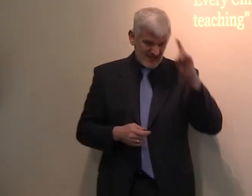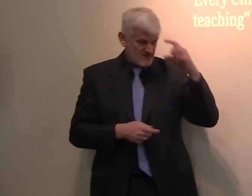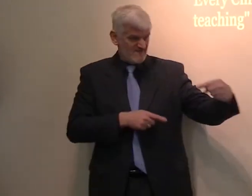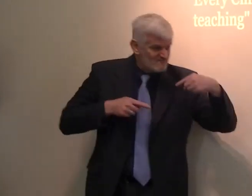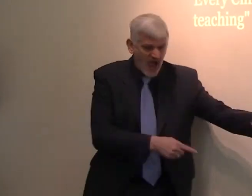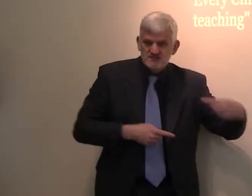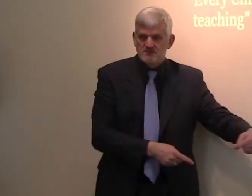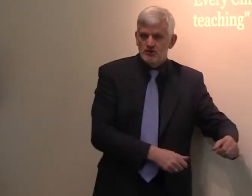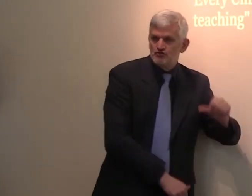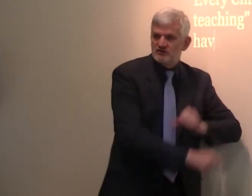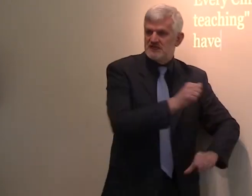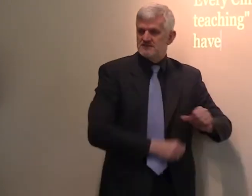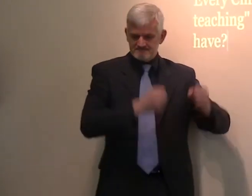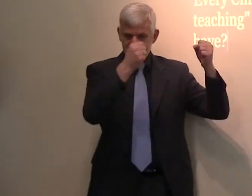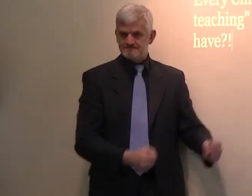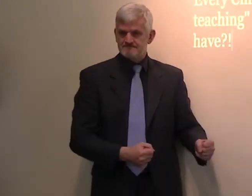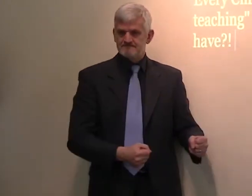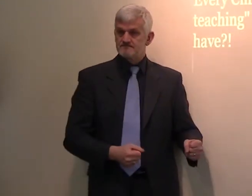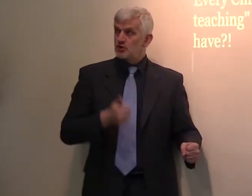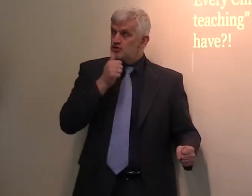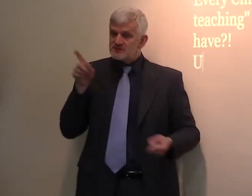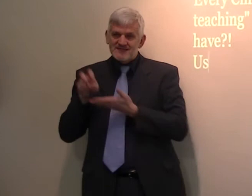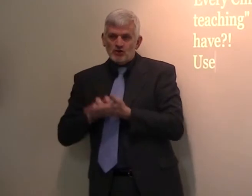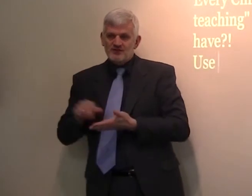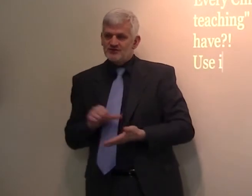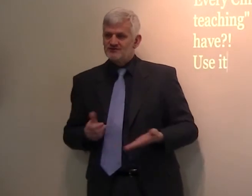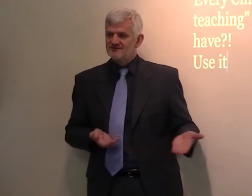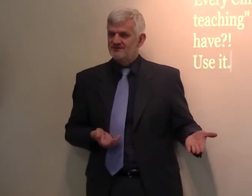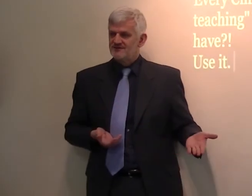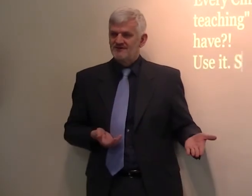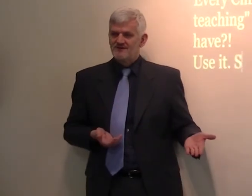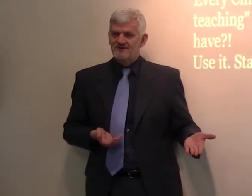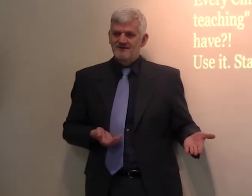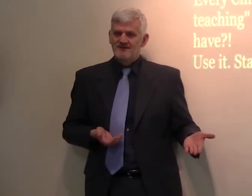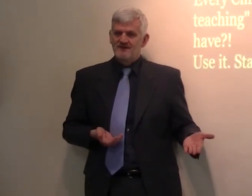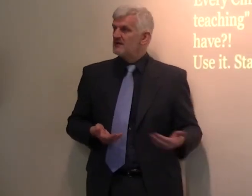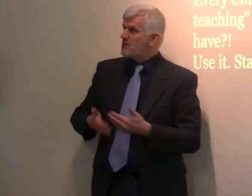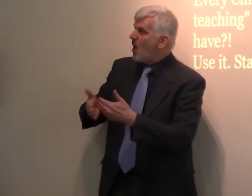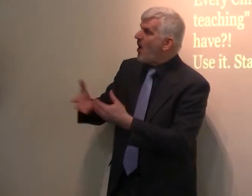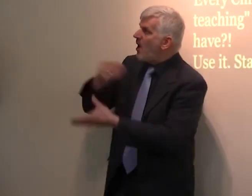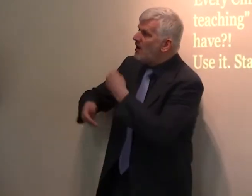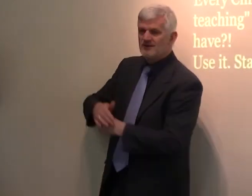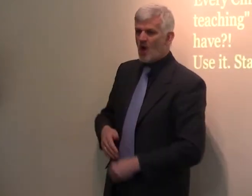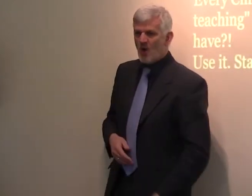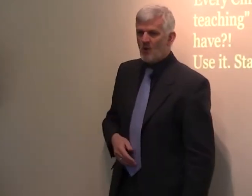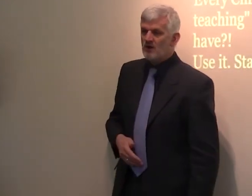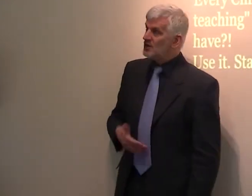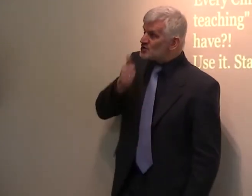be able to stand against him. You will not have more Holy Spirit than he will give it to you. It's more. The Holy Spirit shouldn't